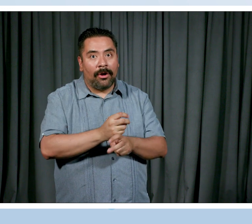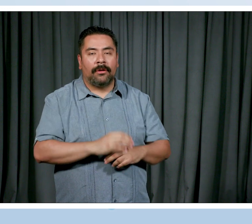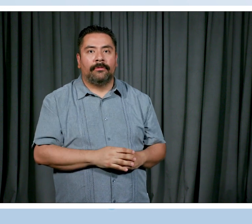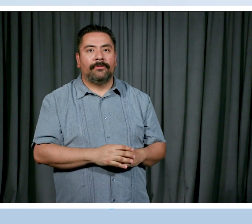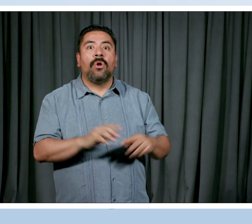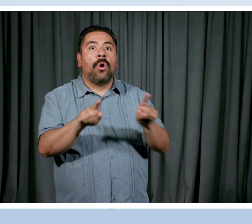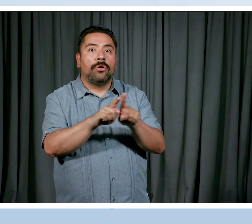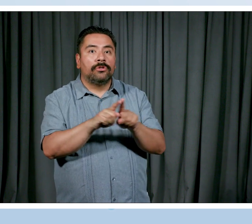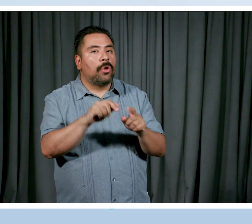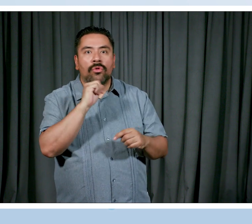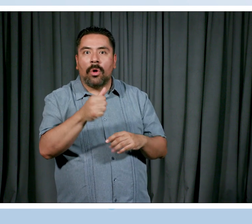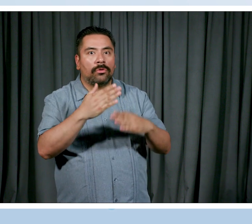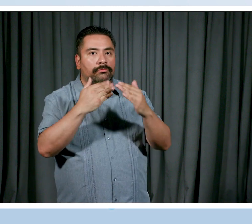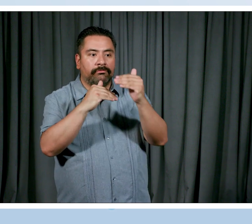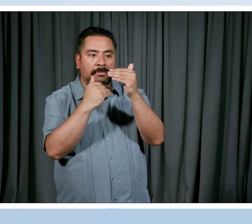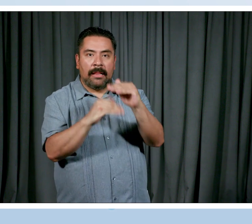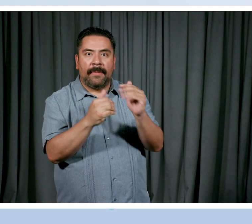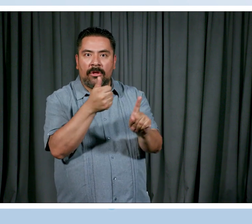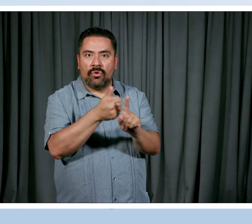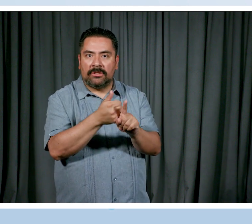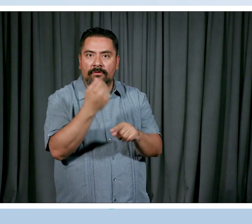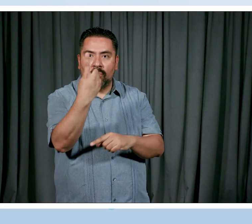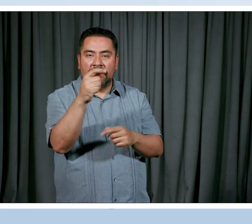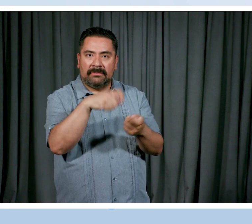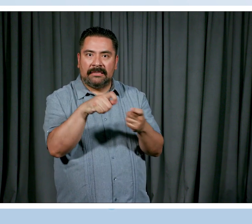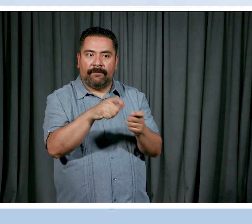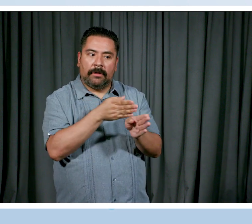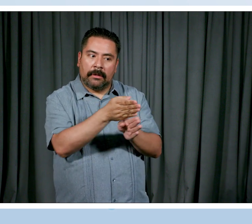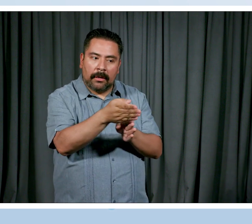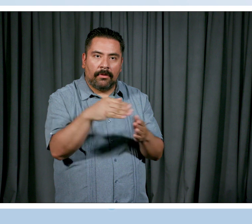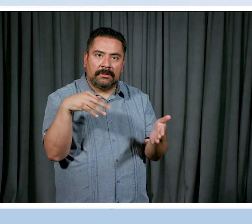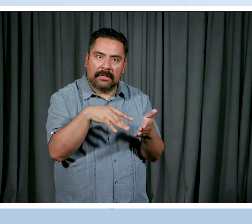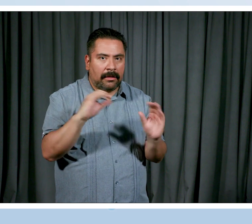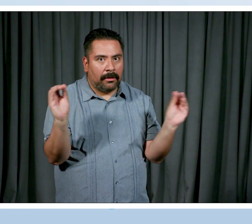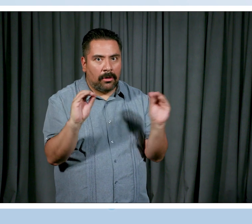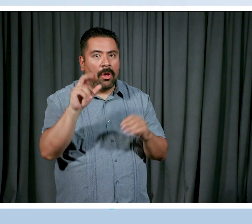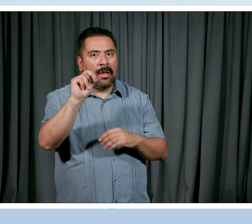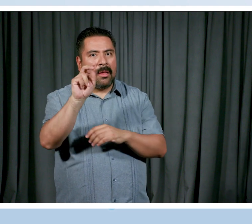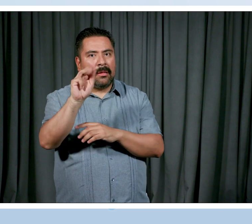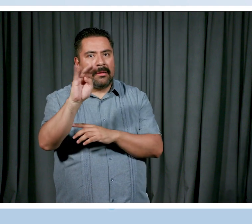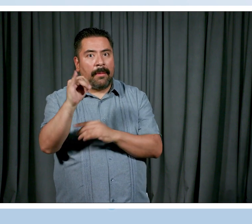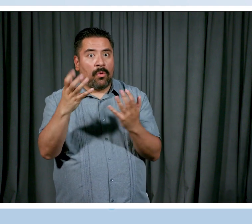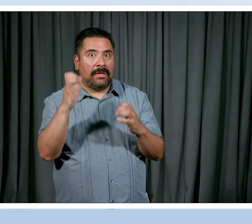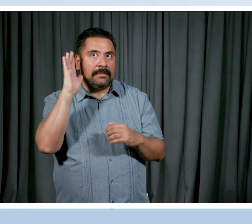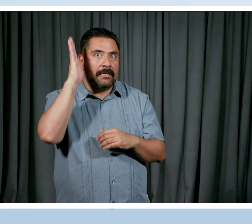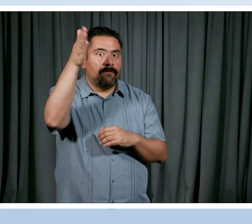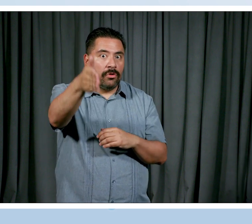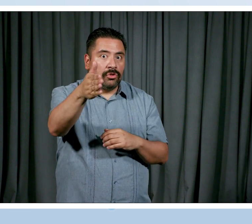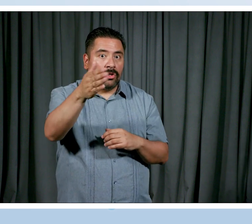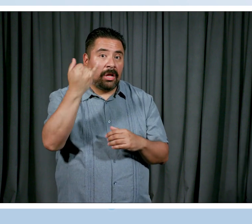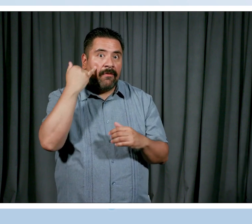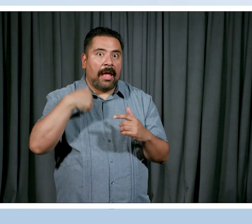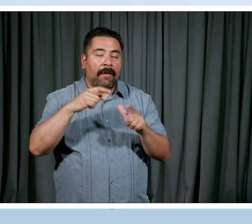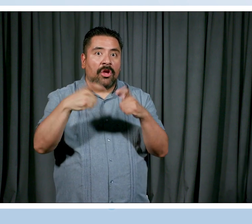And also, do not restrict yourself to one particular area of study. Something that NAMI wants to do in the future state when we get a